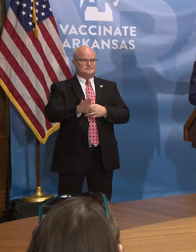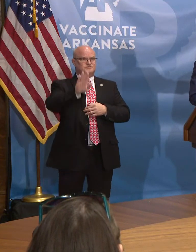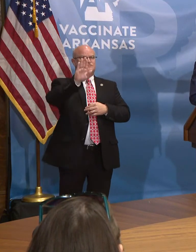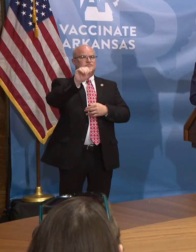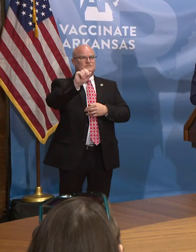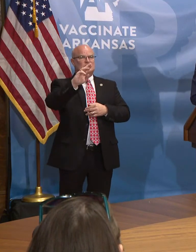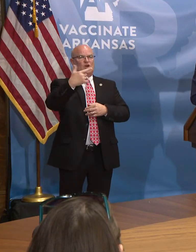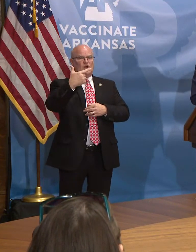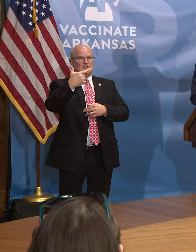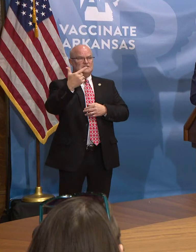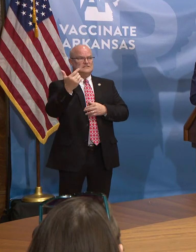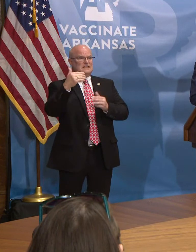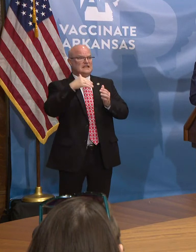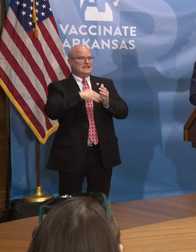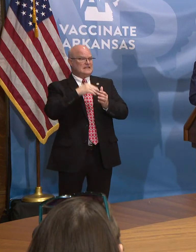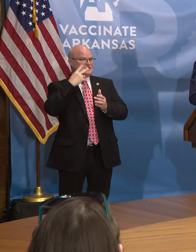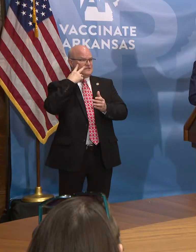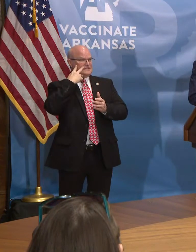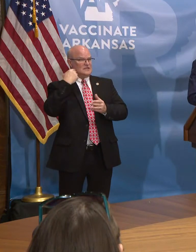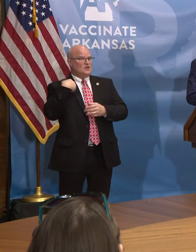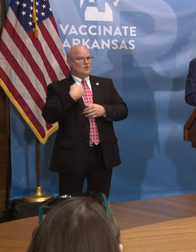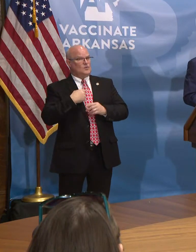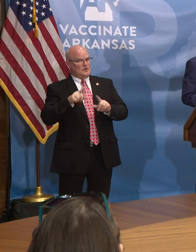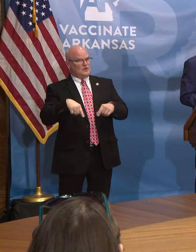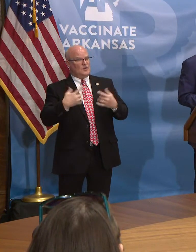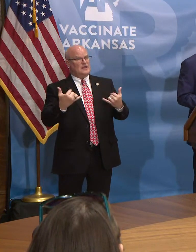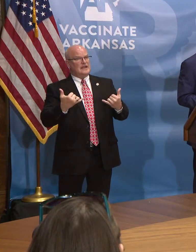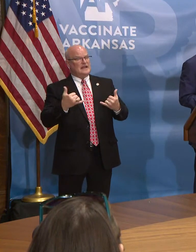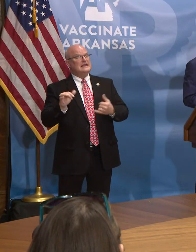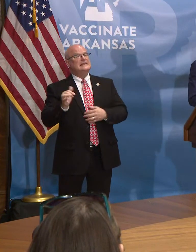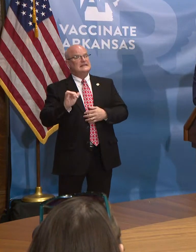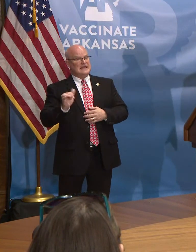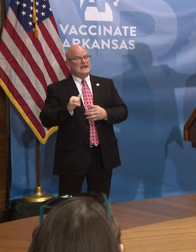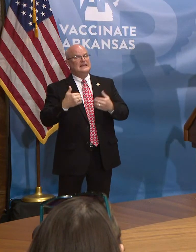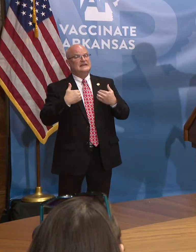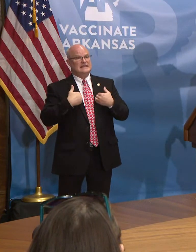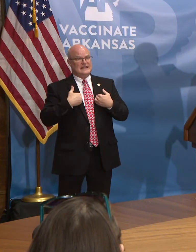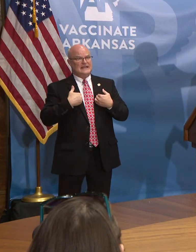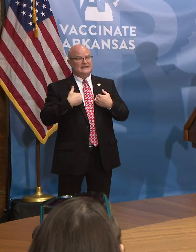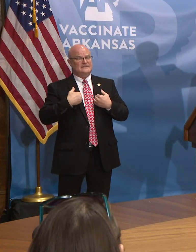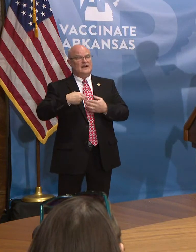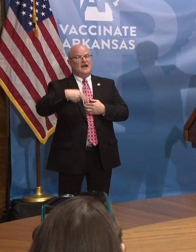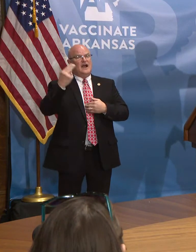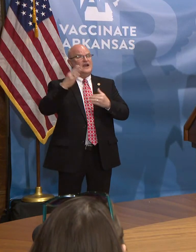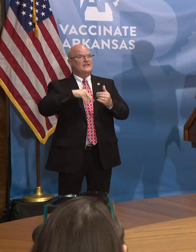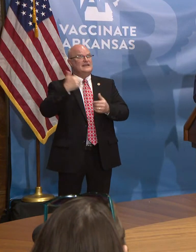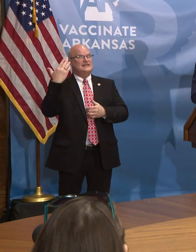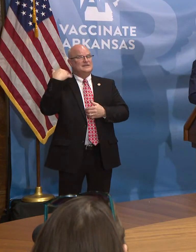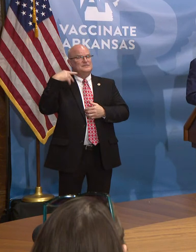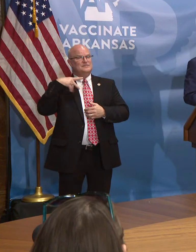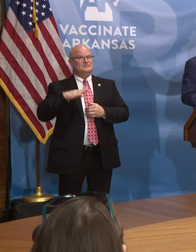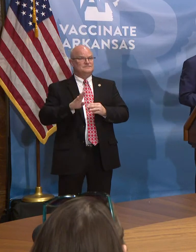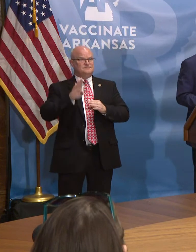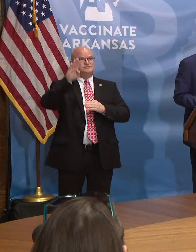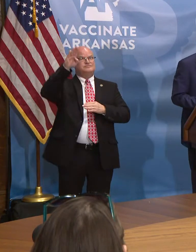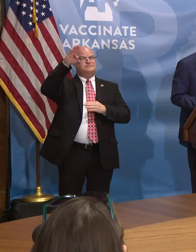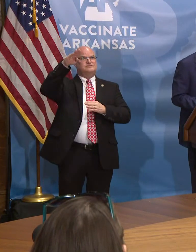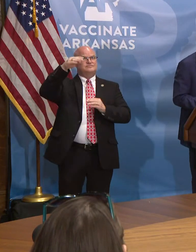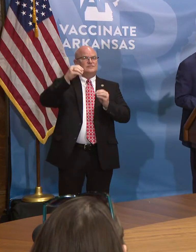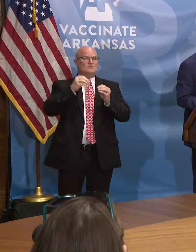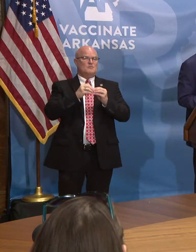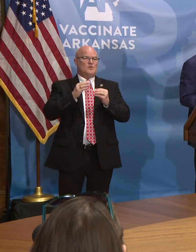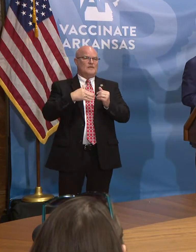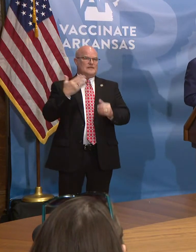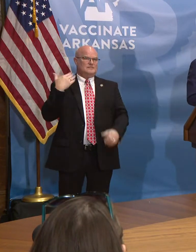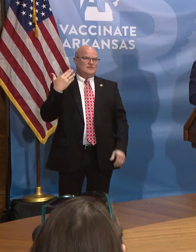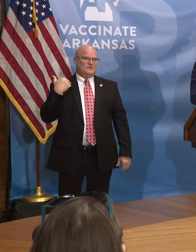peak. And again, where you can see we're going, we're very likely to be higher than any peak that we've had thus far in the